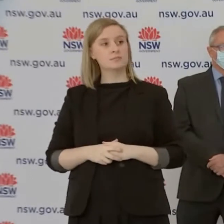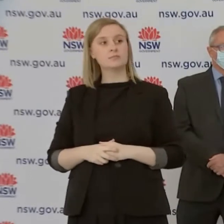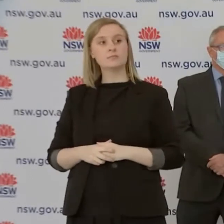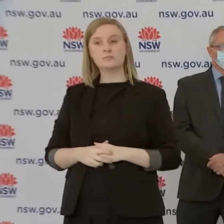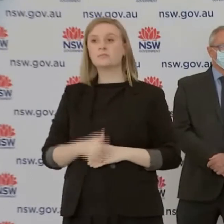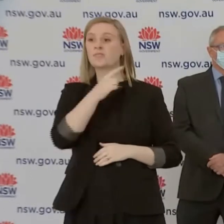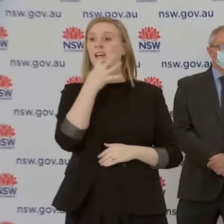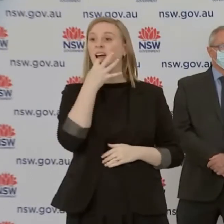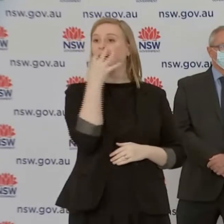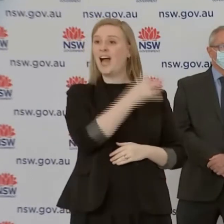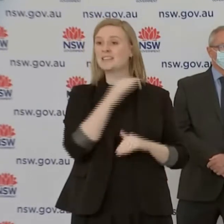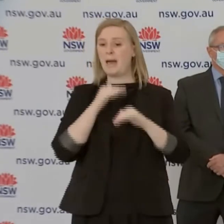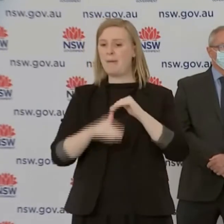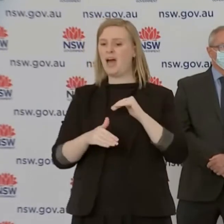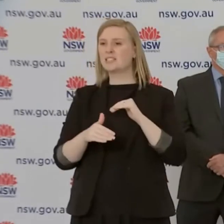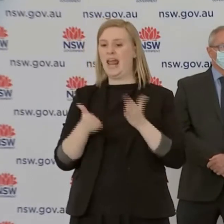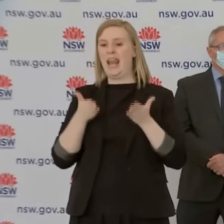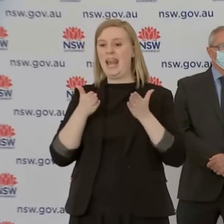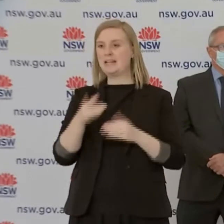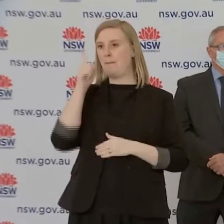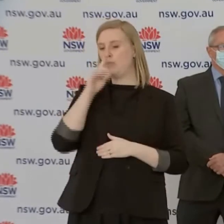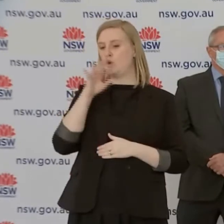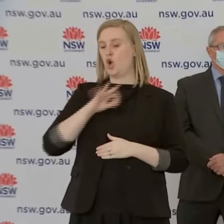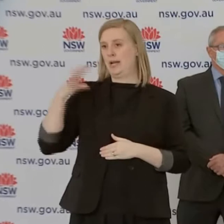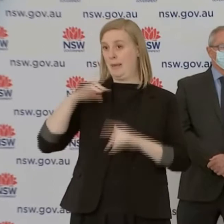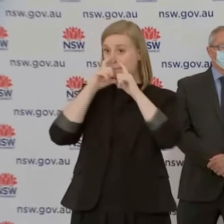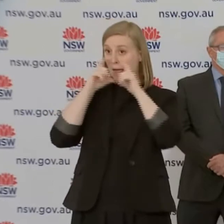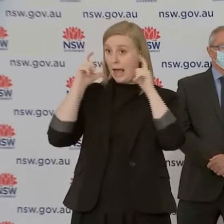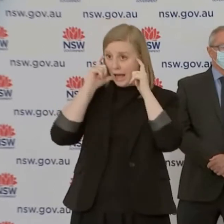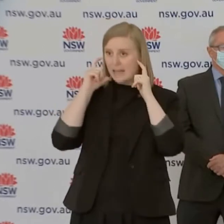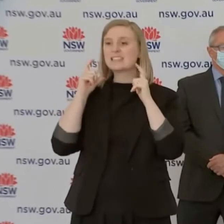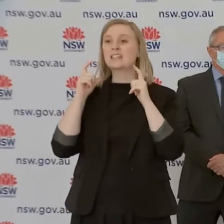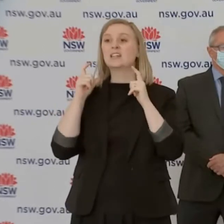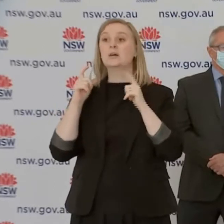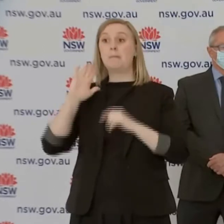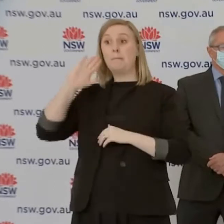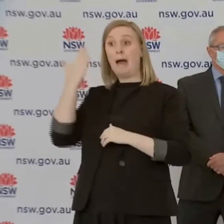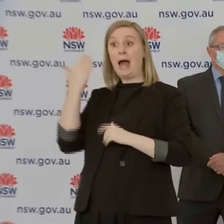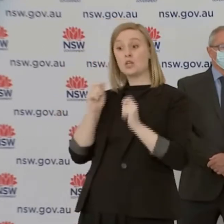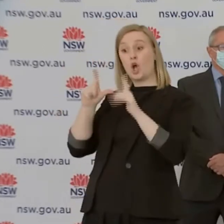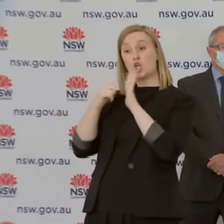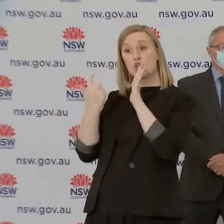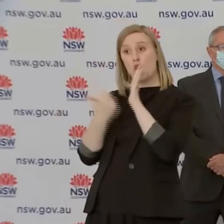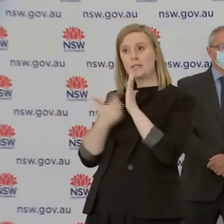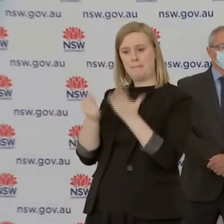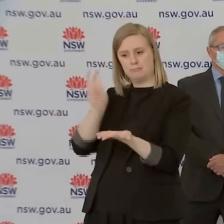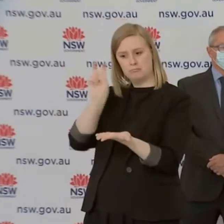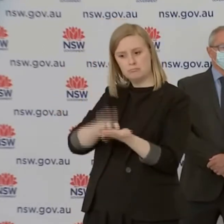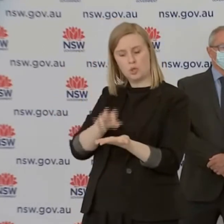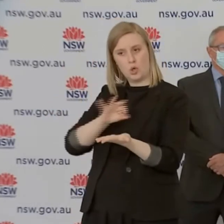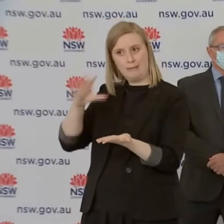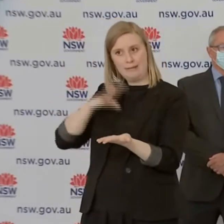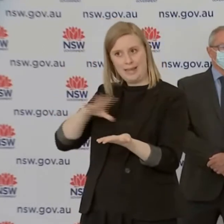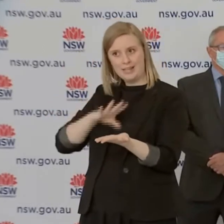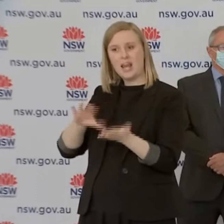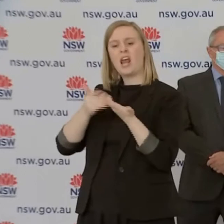actually go to a doctor. Are you going to close that loophole? Well, I know that the Police Commissioner and the health authorities had conversations last week, and the health orders